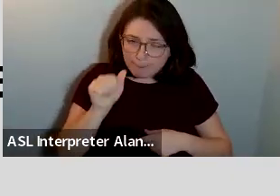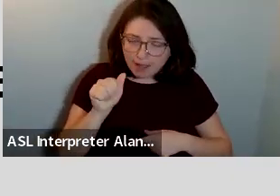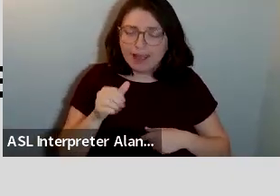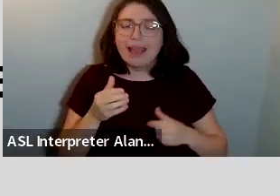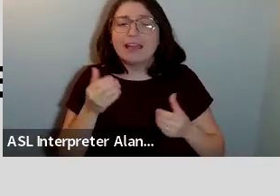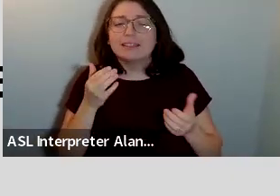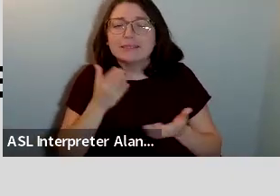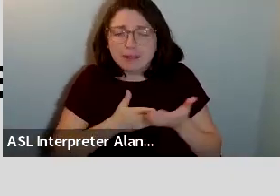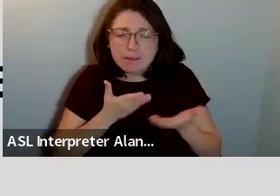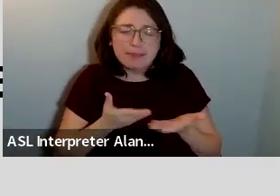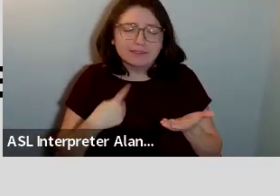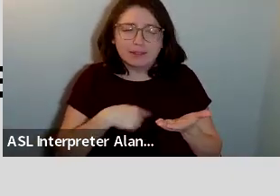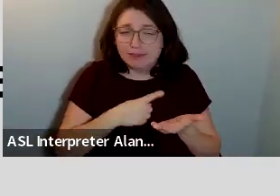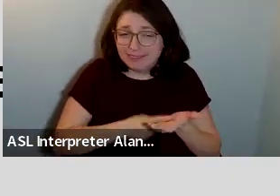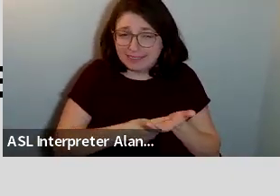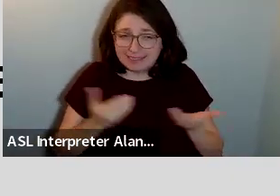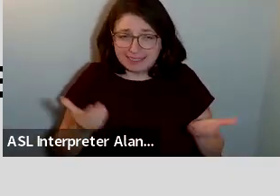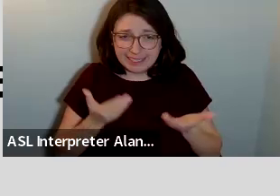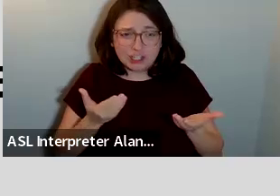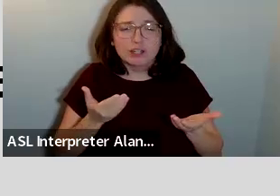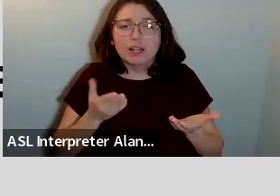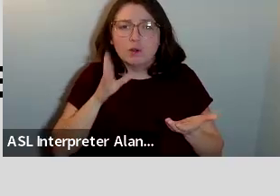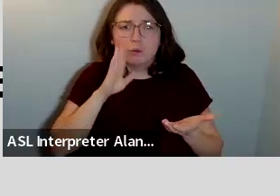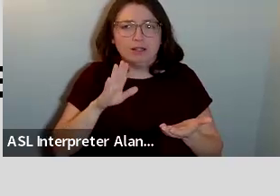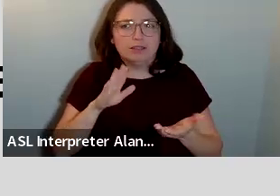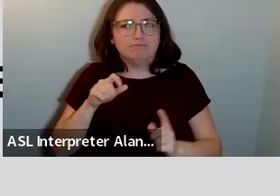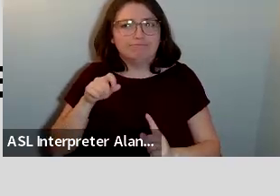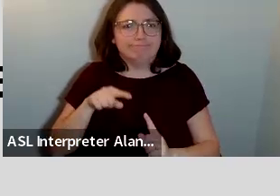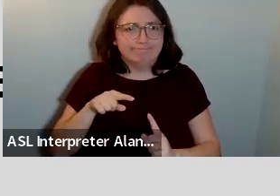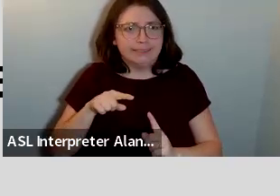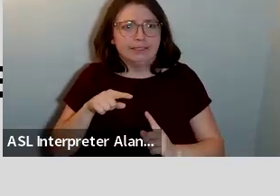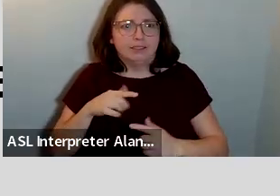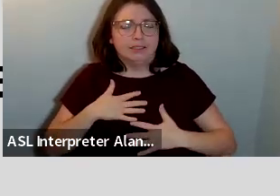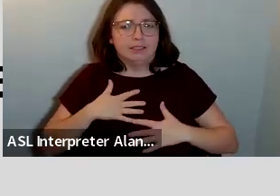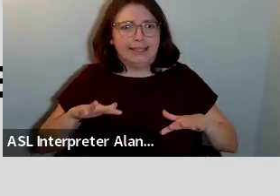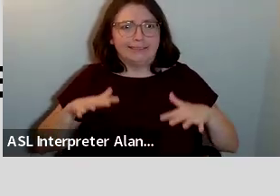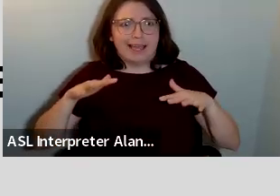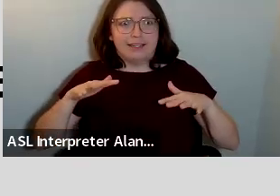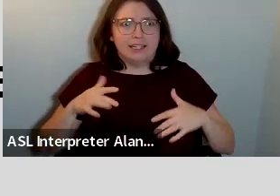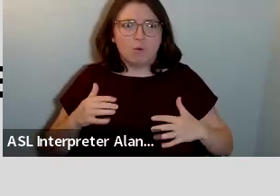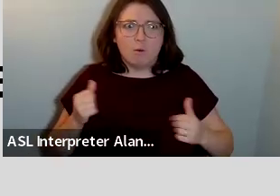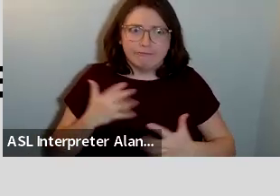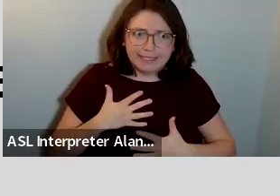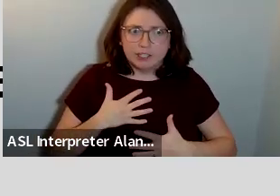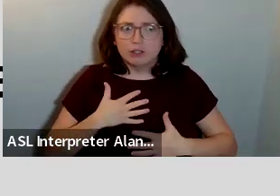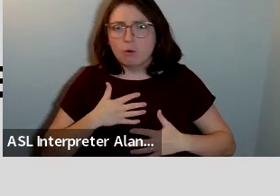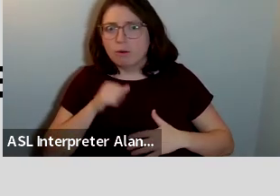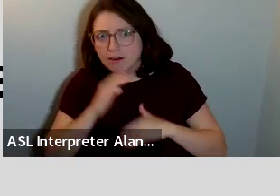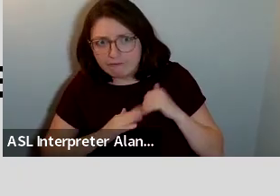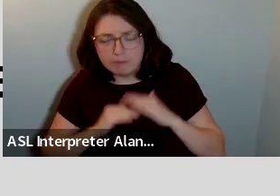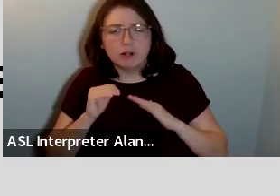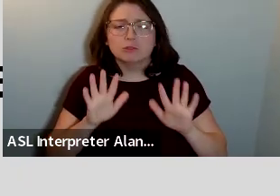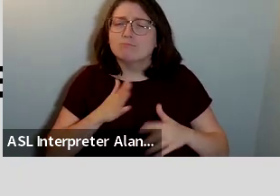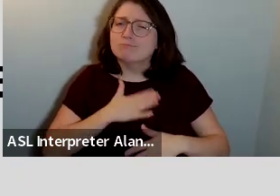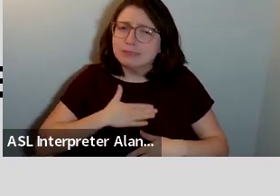we talk about here, uh, activates anxiety or fear or discomfort. So please take good care of yourselves. And